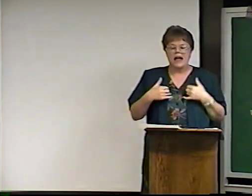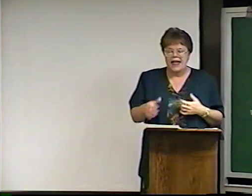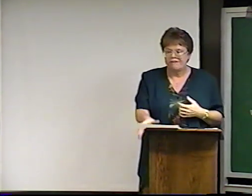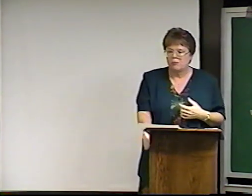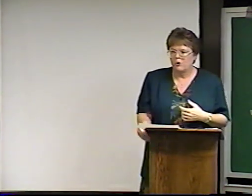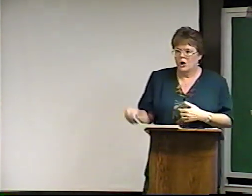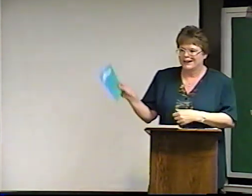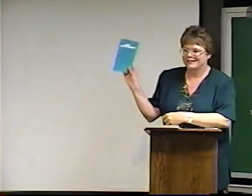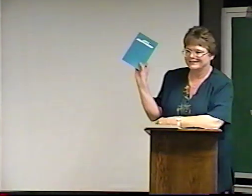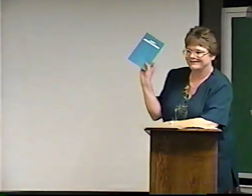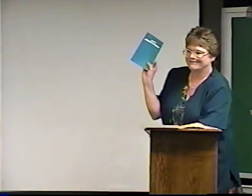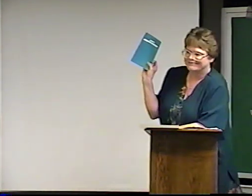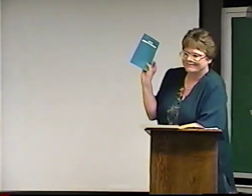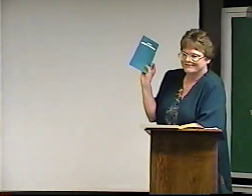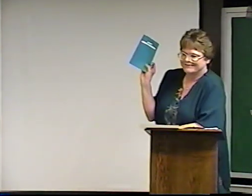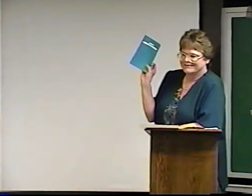I have a book.